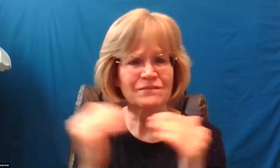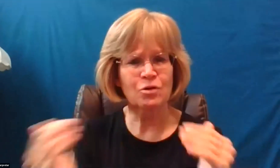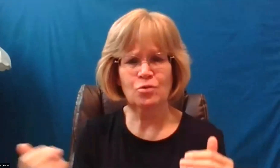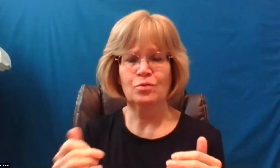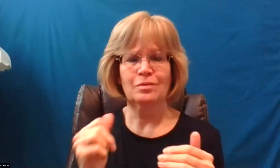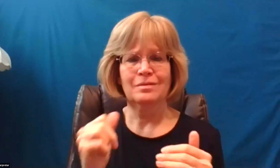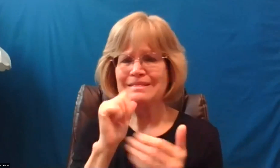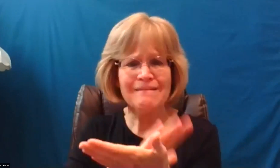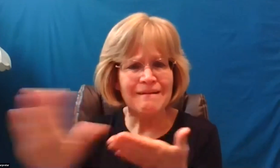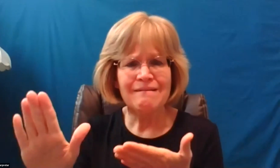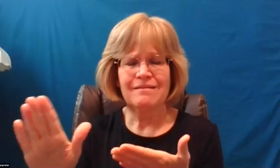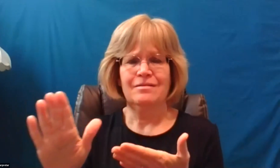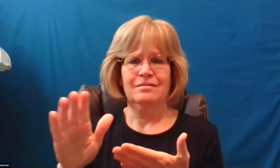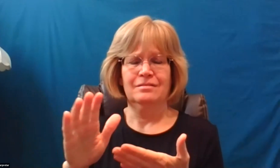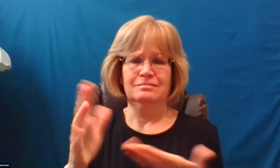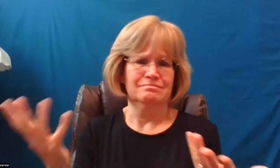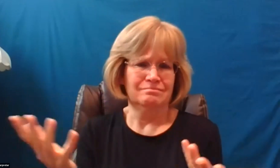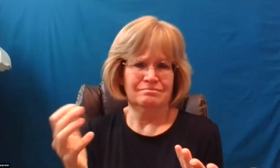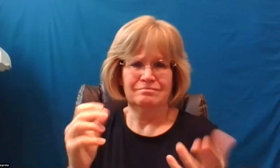Kind, reasonable,